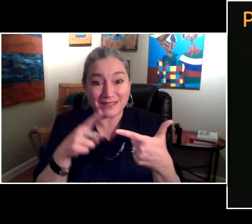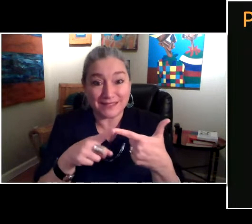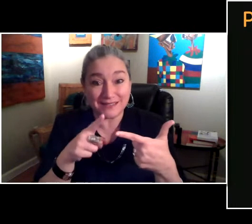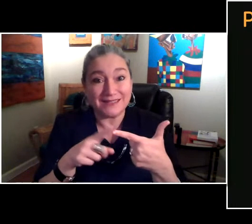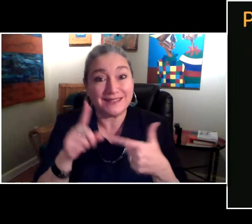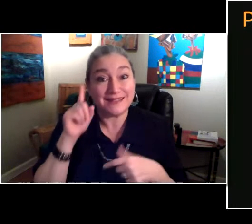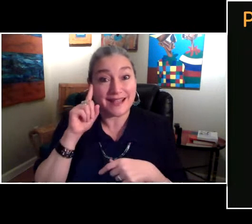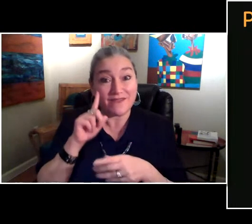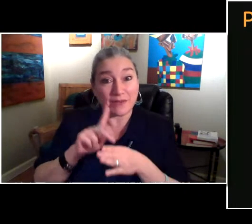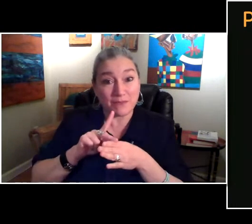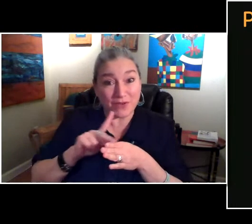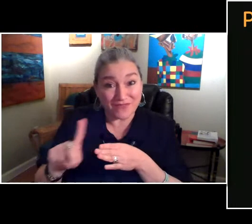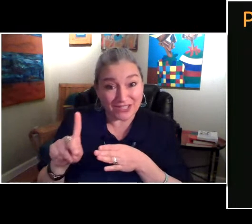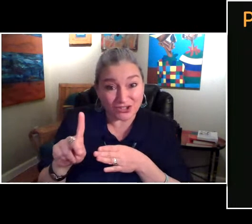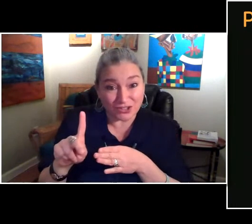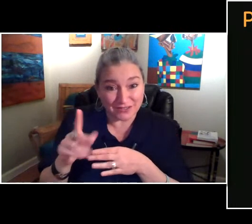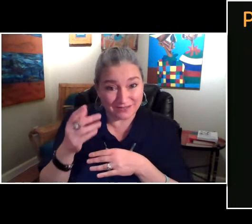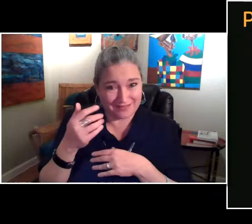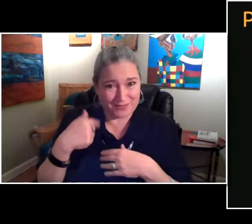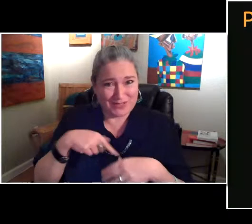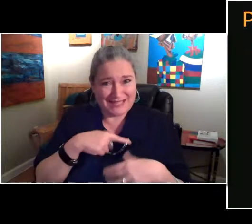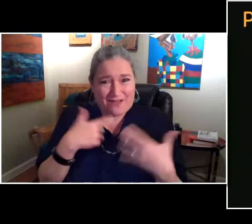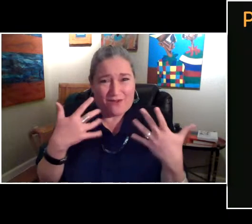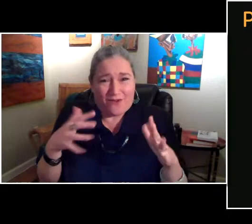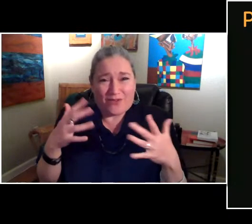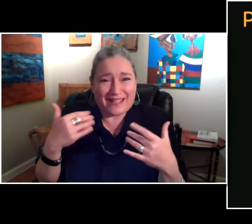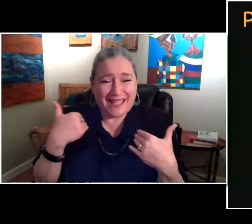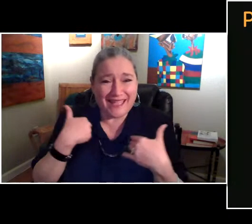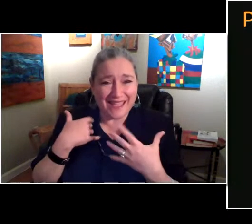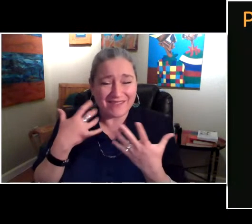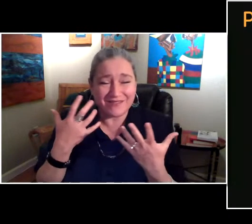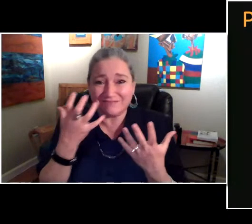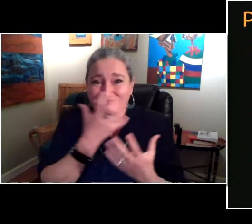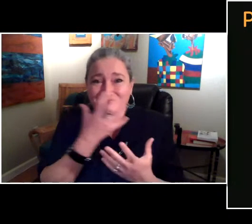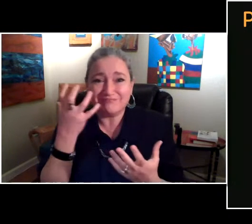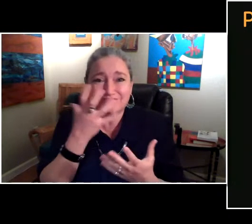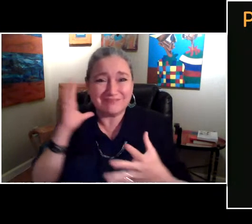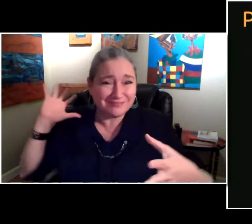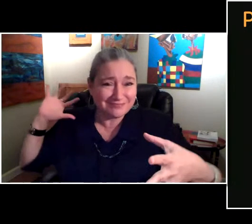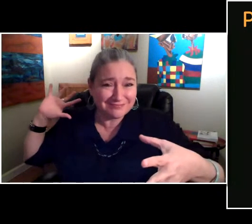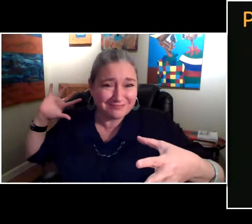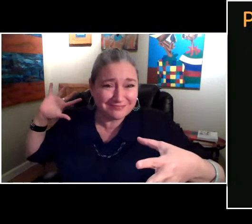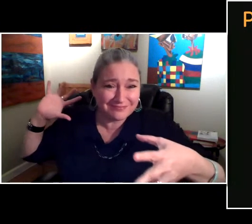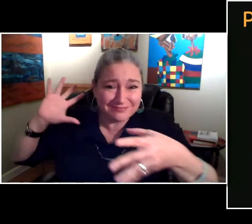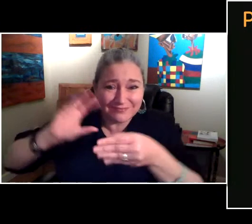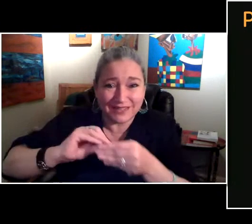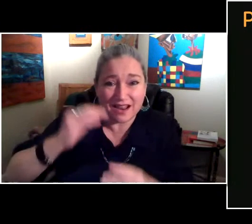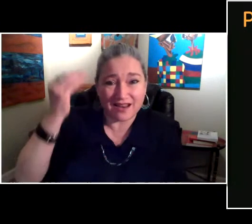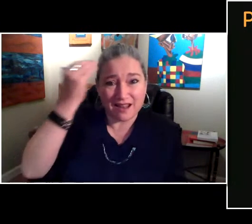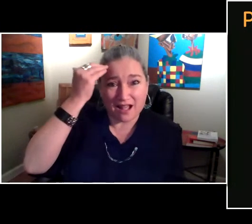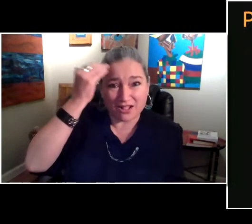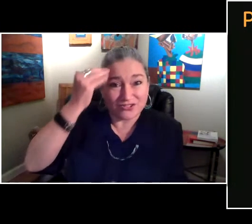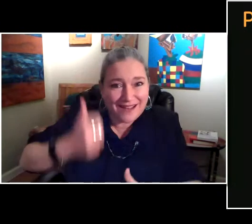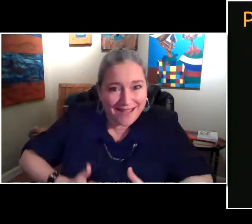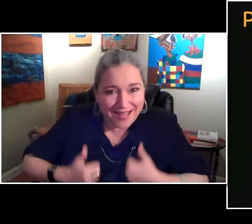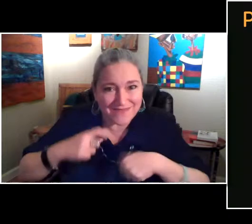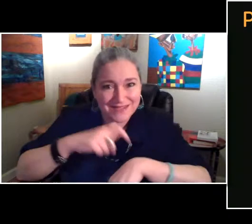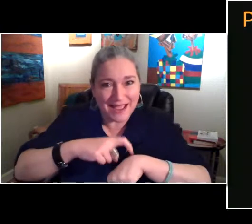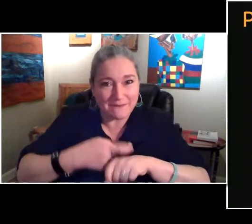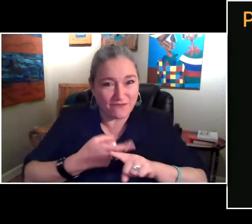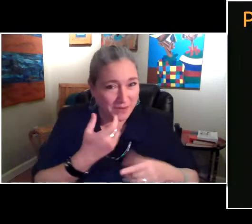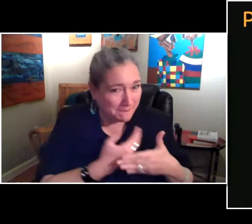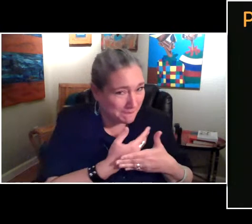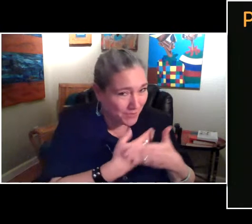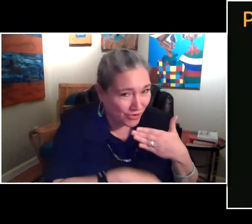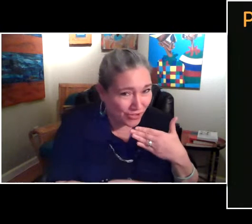Those are ignored. And that is the first problem that we've identified. The second is